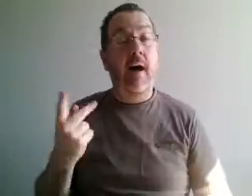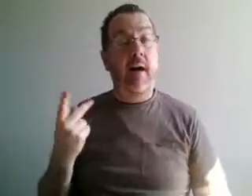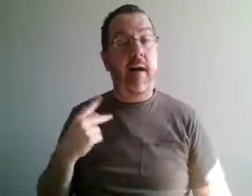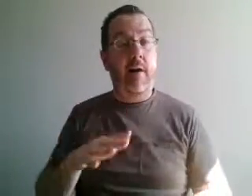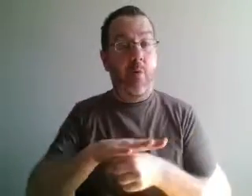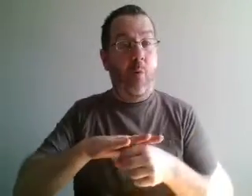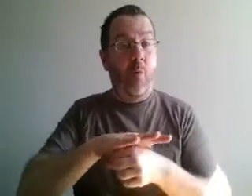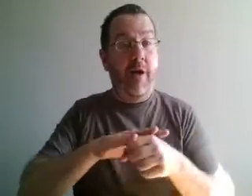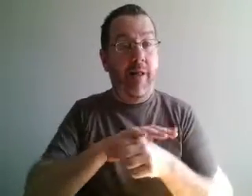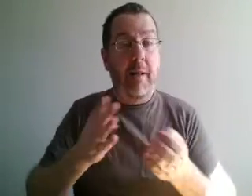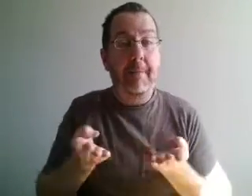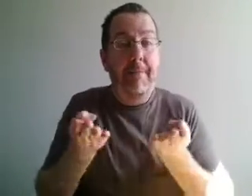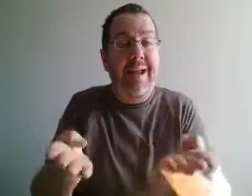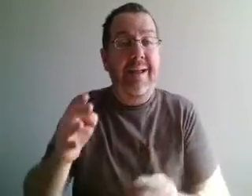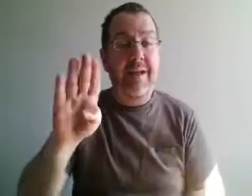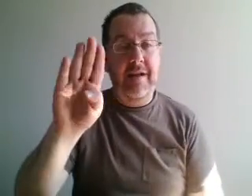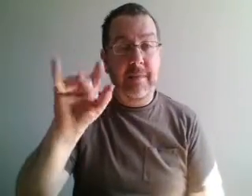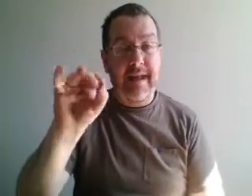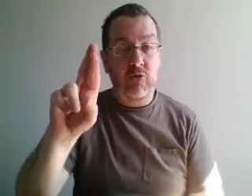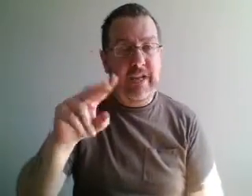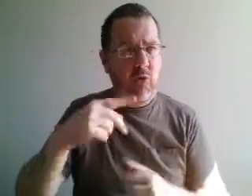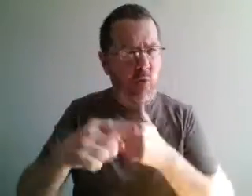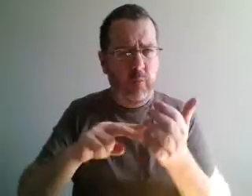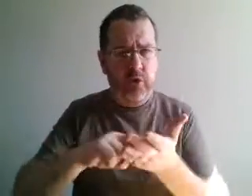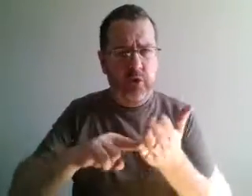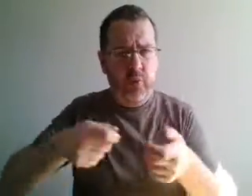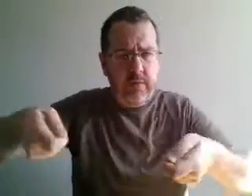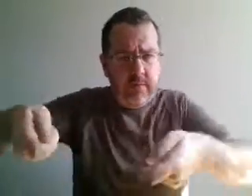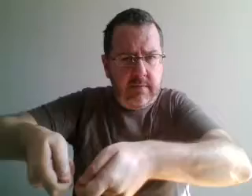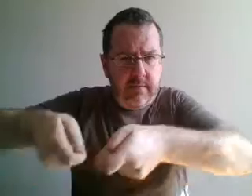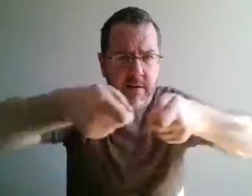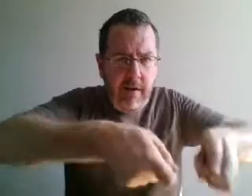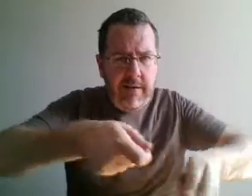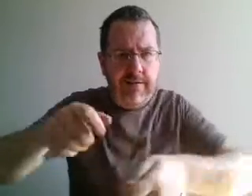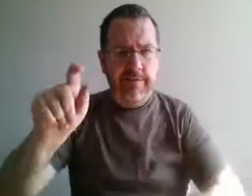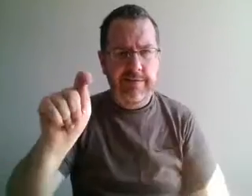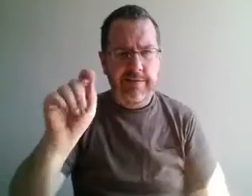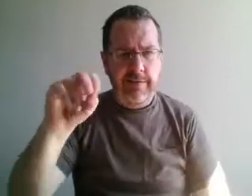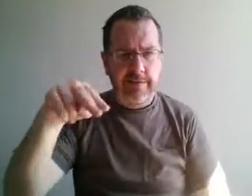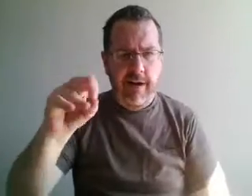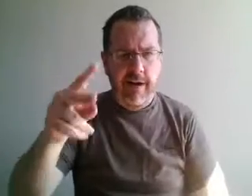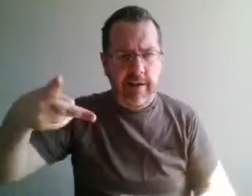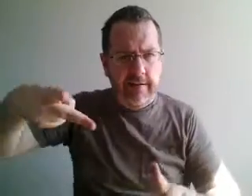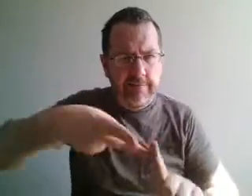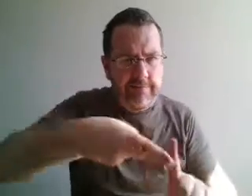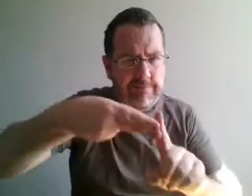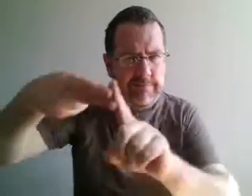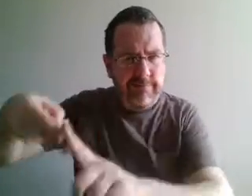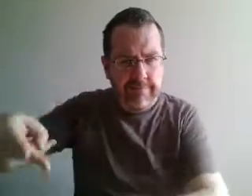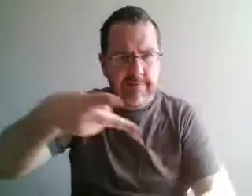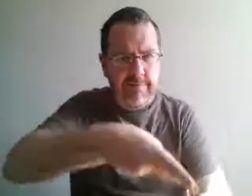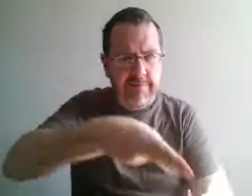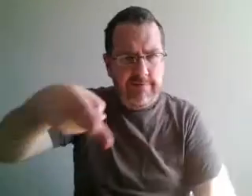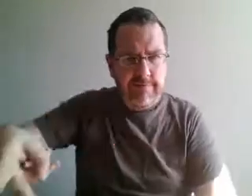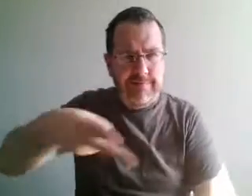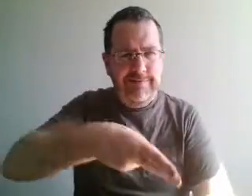tongs or gloves, and I think if you're sensible and perhaps use gloves that if you are going shopping and then either